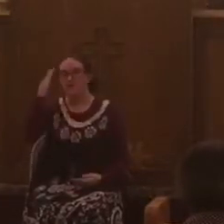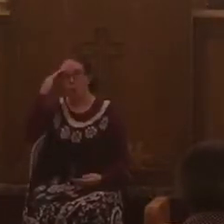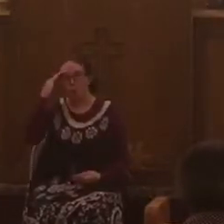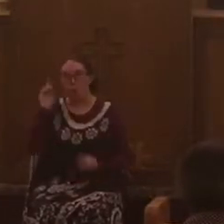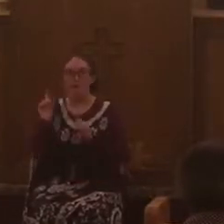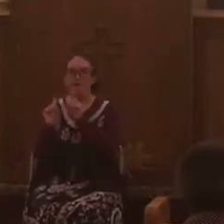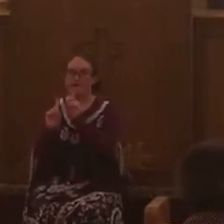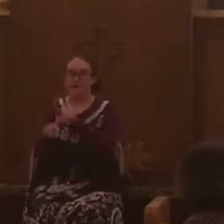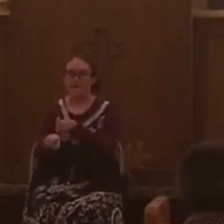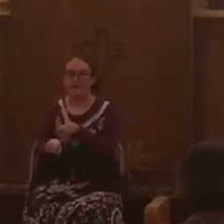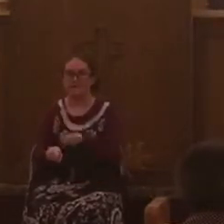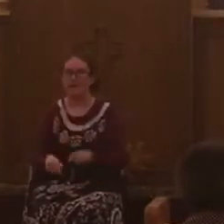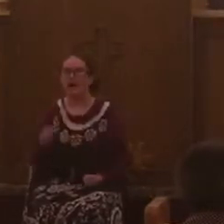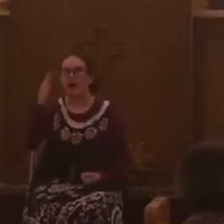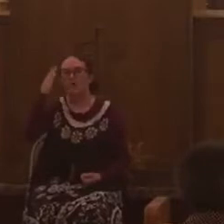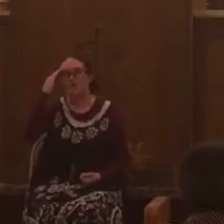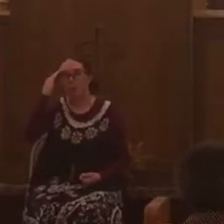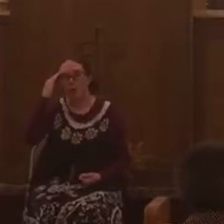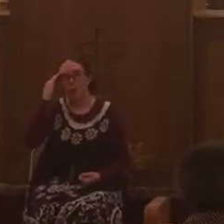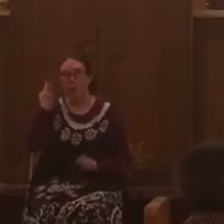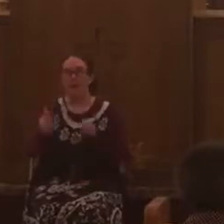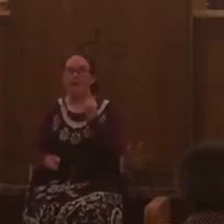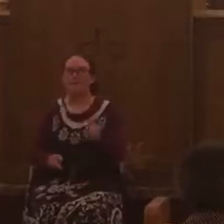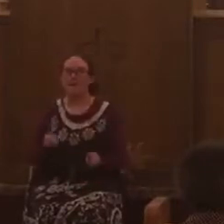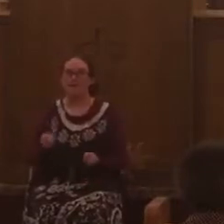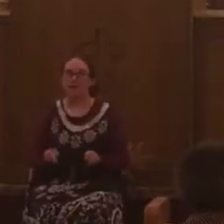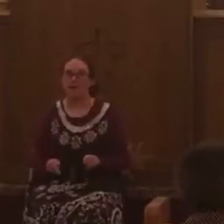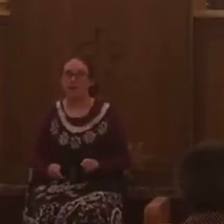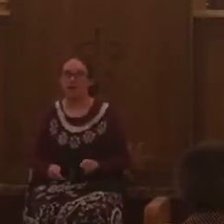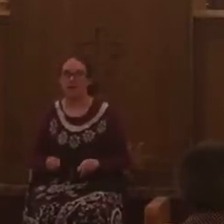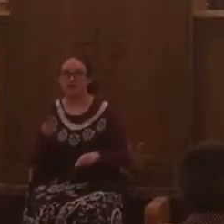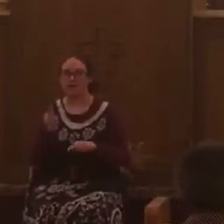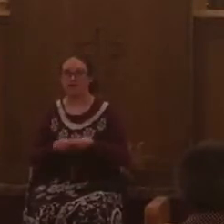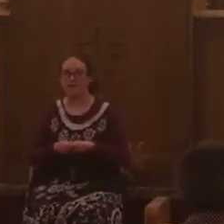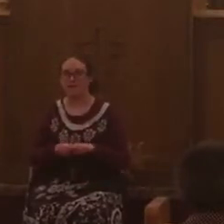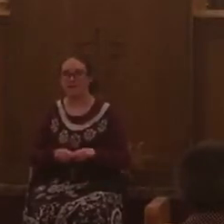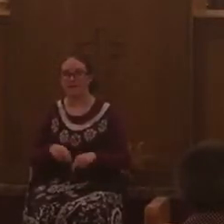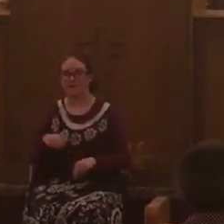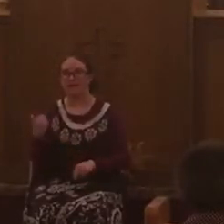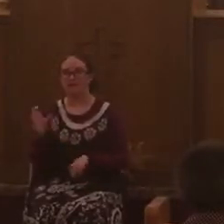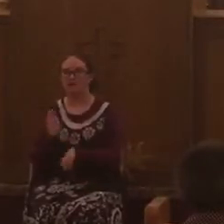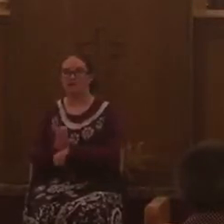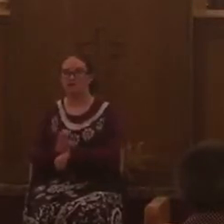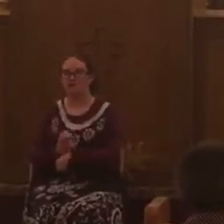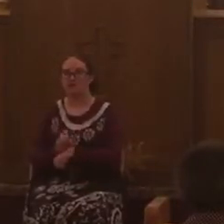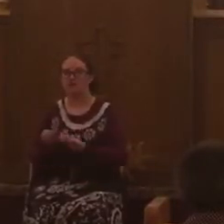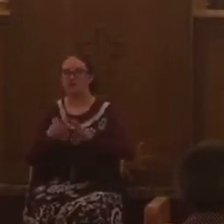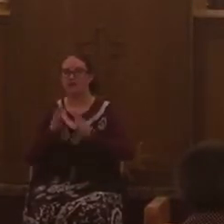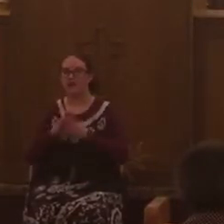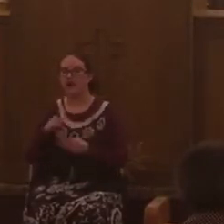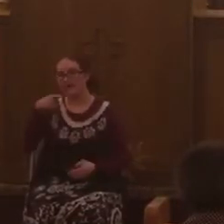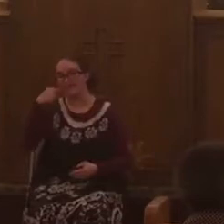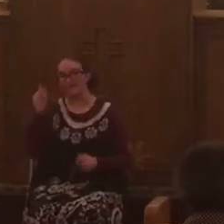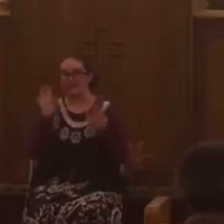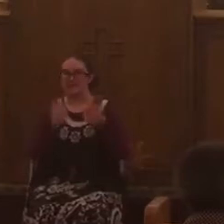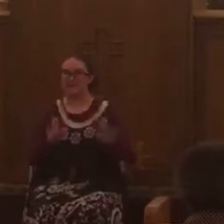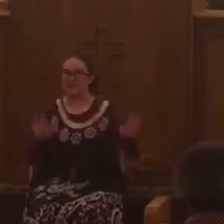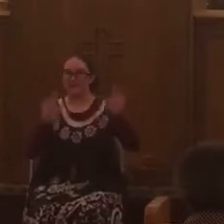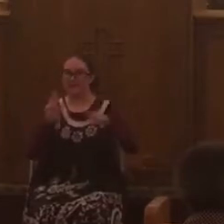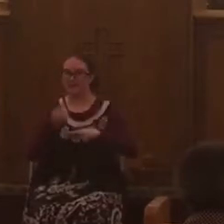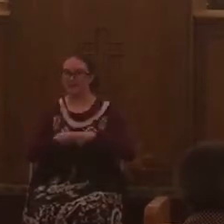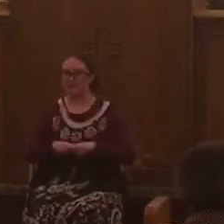other. Jesus is the way. Jesus is the answer. Do you believe that? I believe that he is